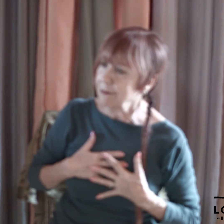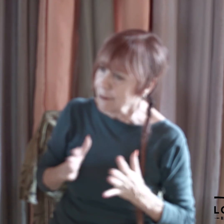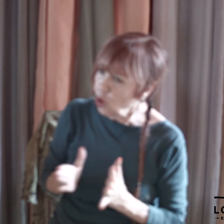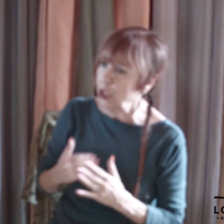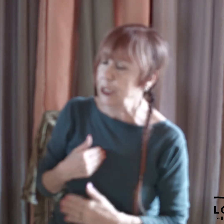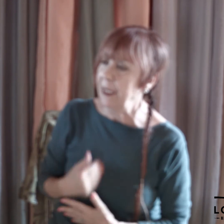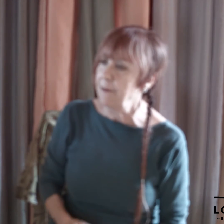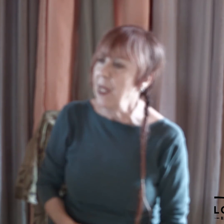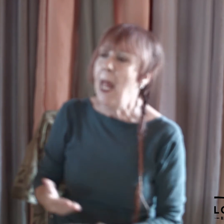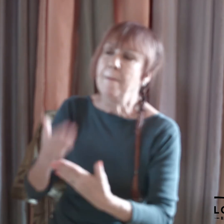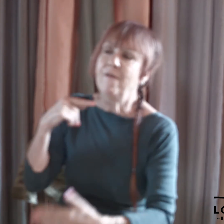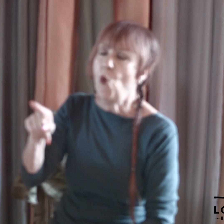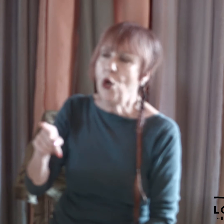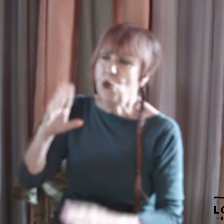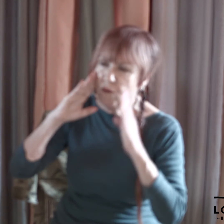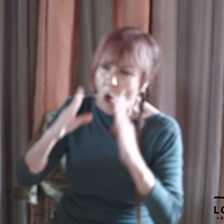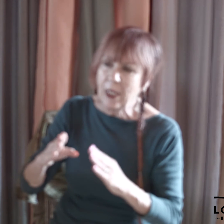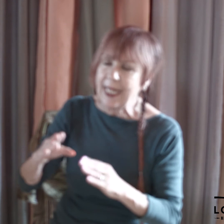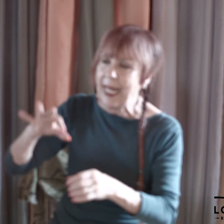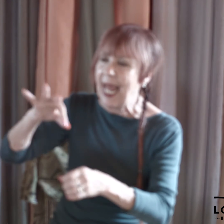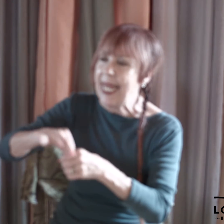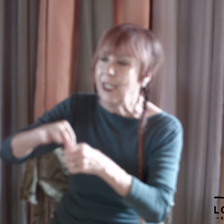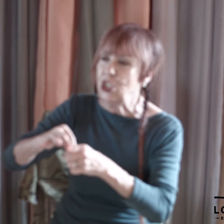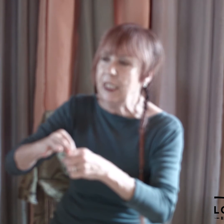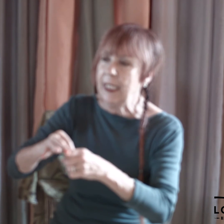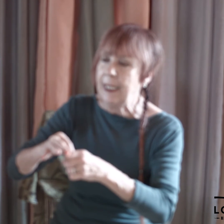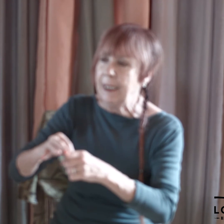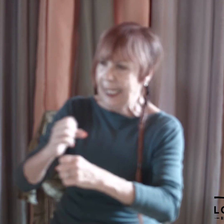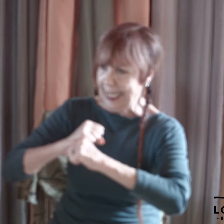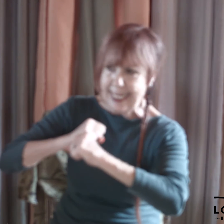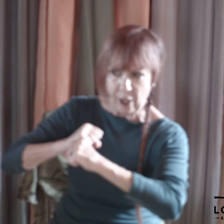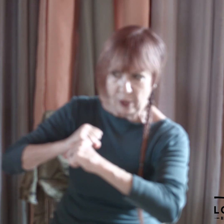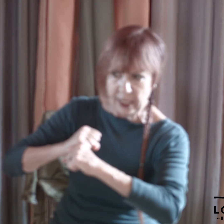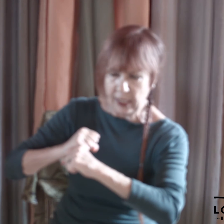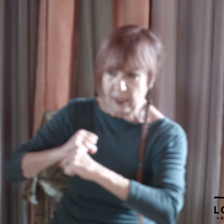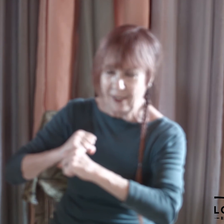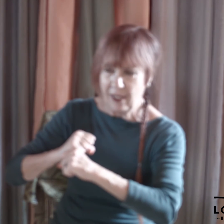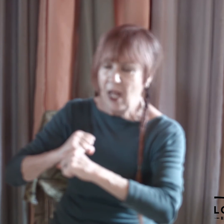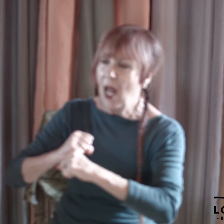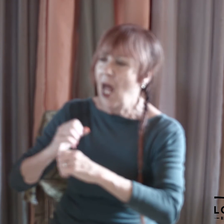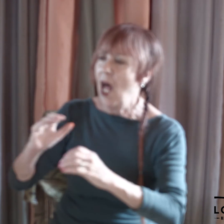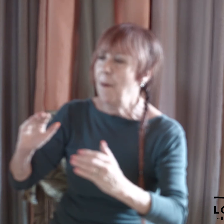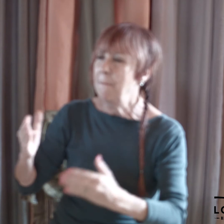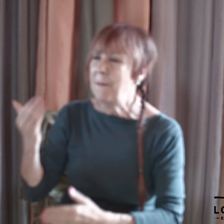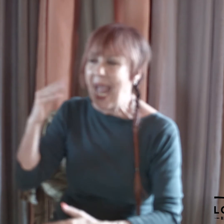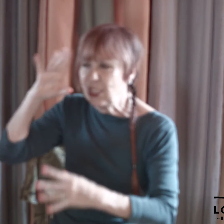the past about issues of election integrity. What lessons can we learn from past presidential elections,